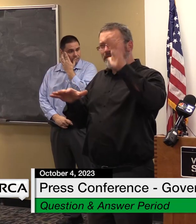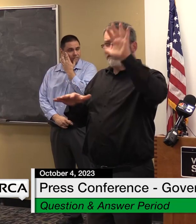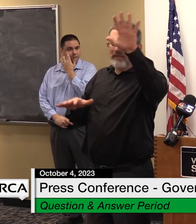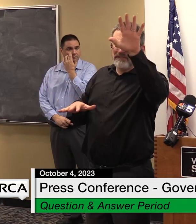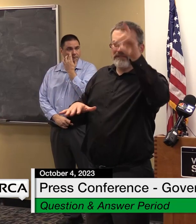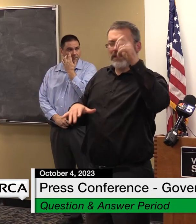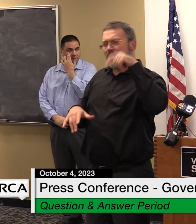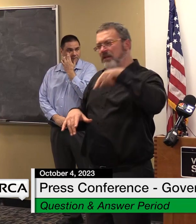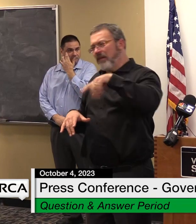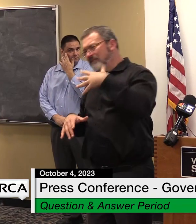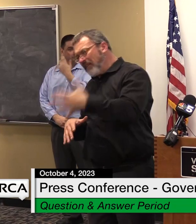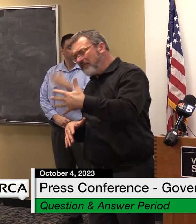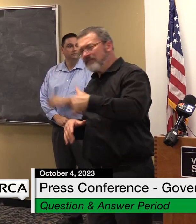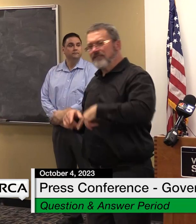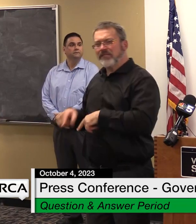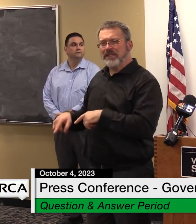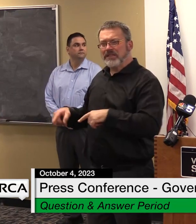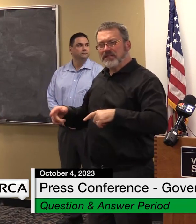it'd be 31, I guess, right?